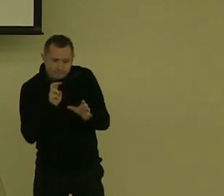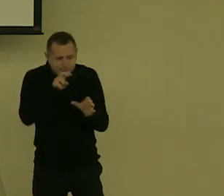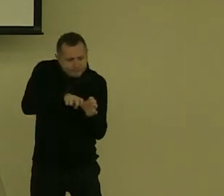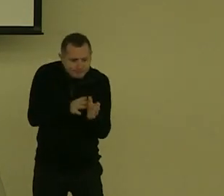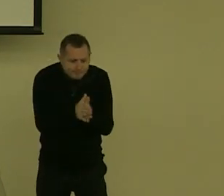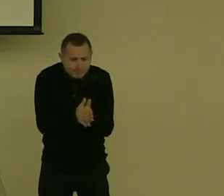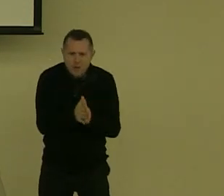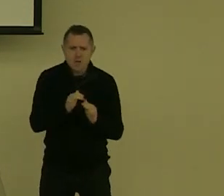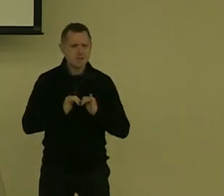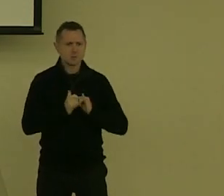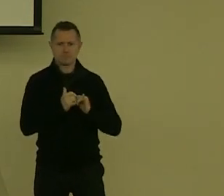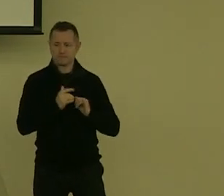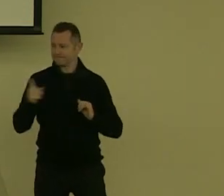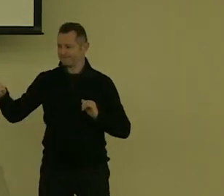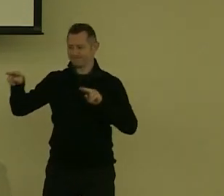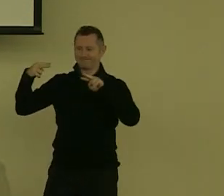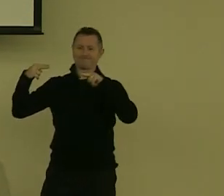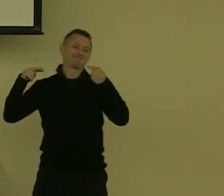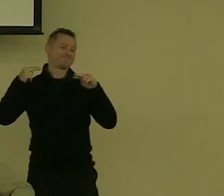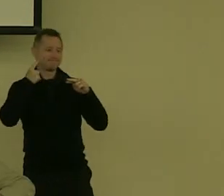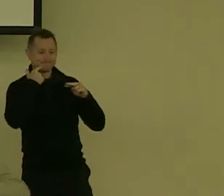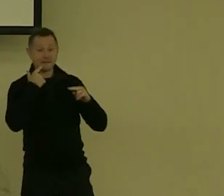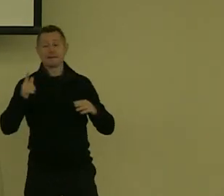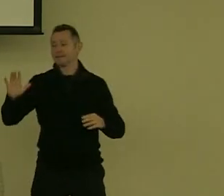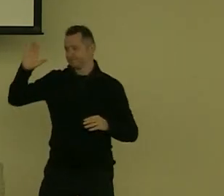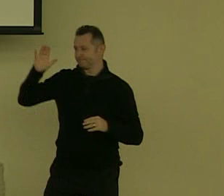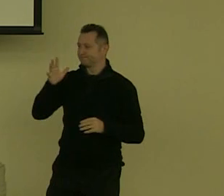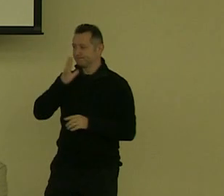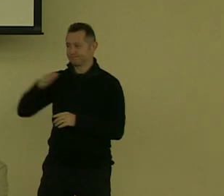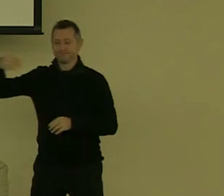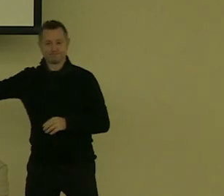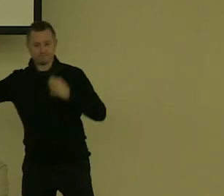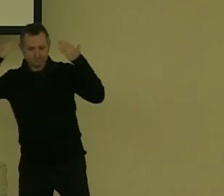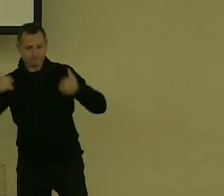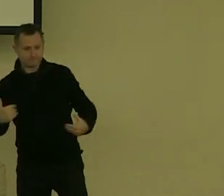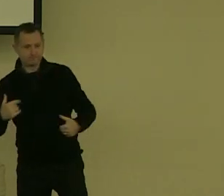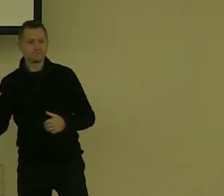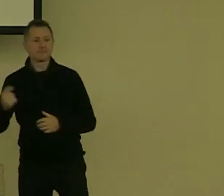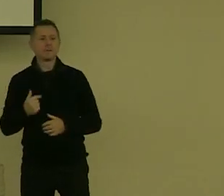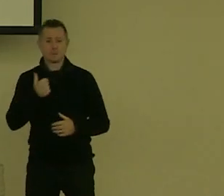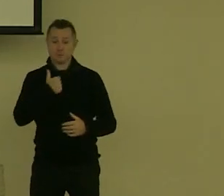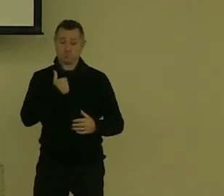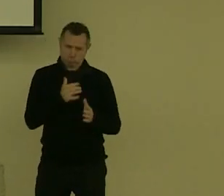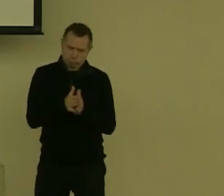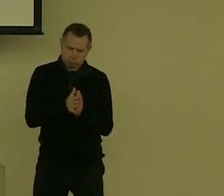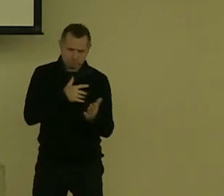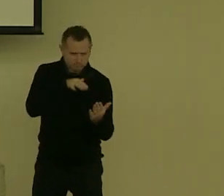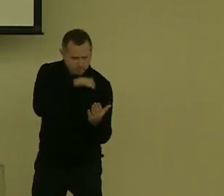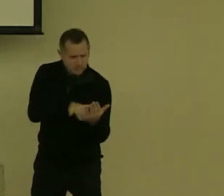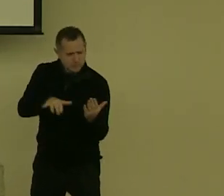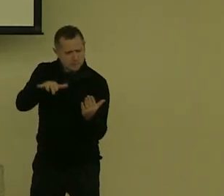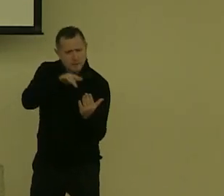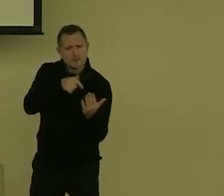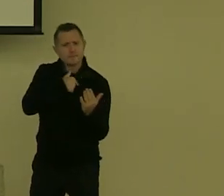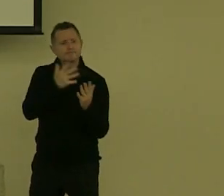Well, I mean, to me, one of the exciting things about studying comics and writing about comics is the kind of pressure that I feel